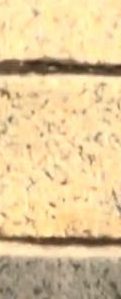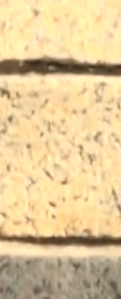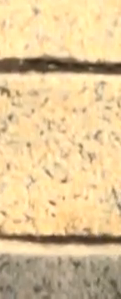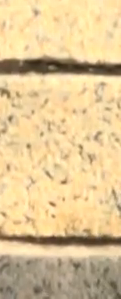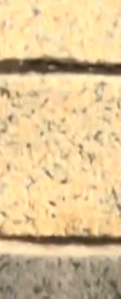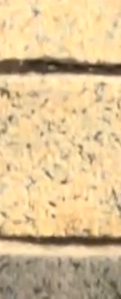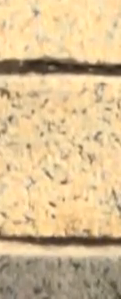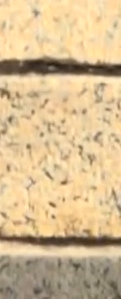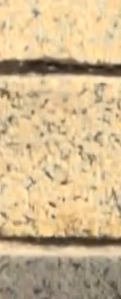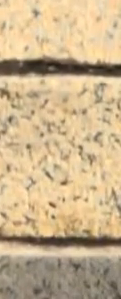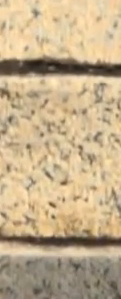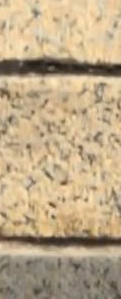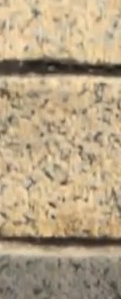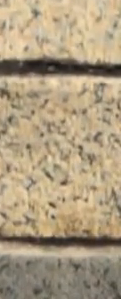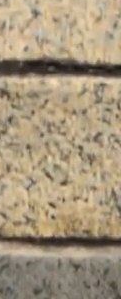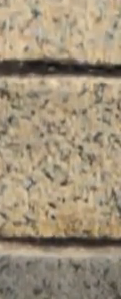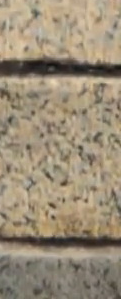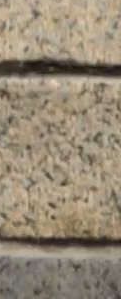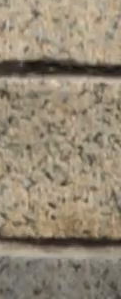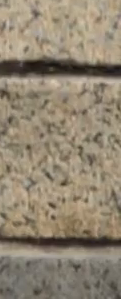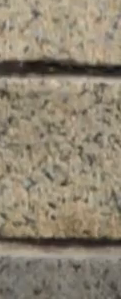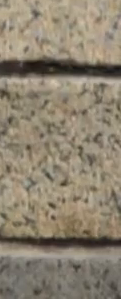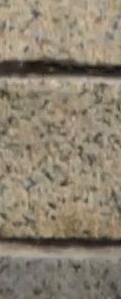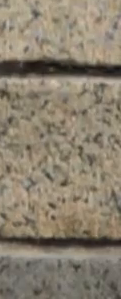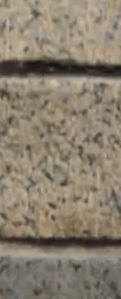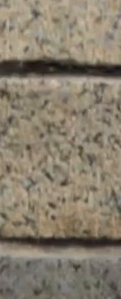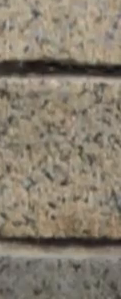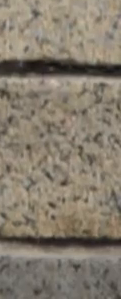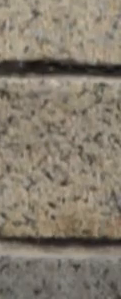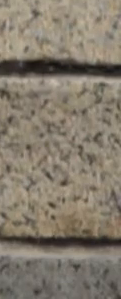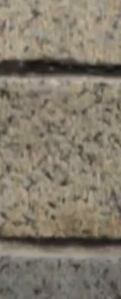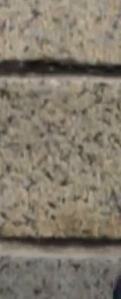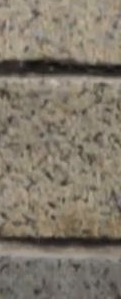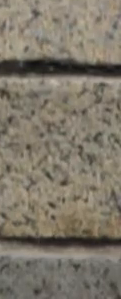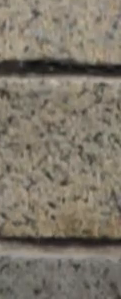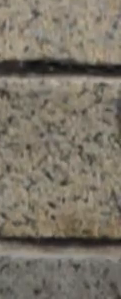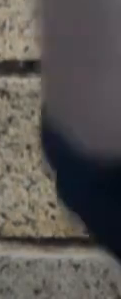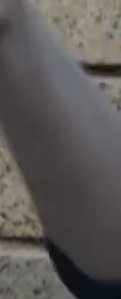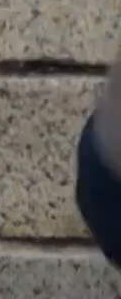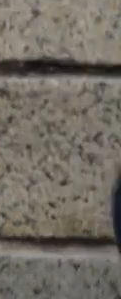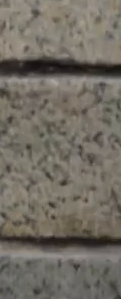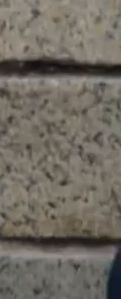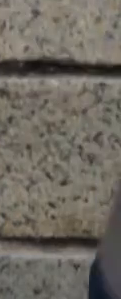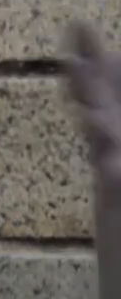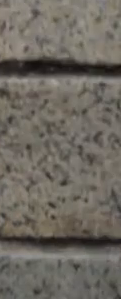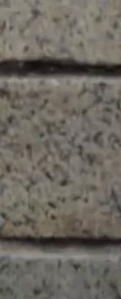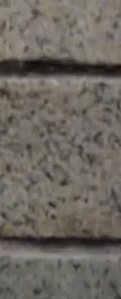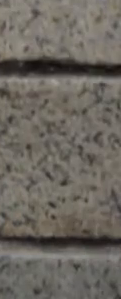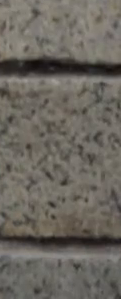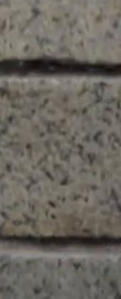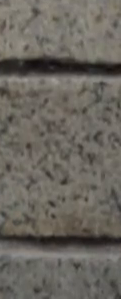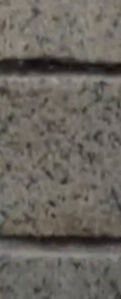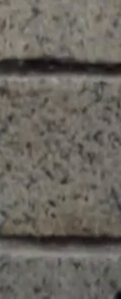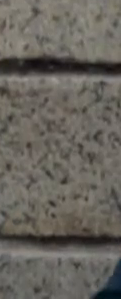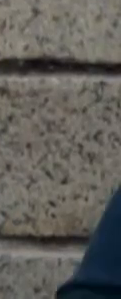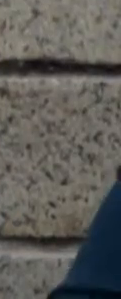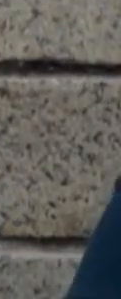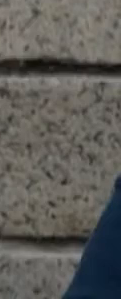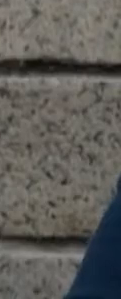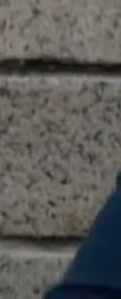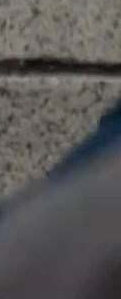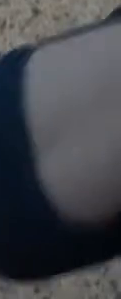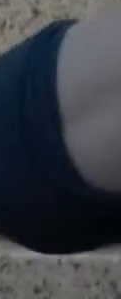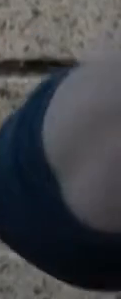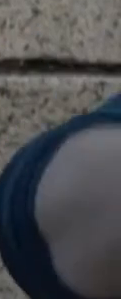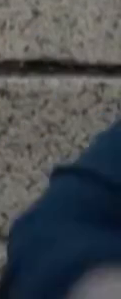on. But as we passed it on, every once in a while they would say,